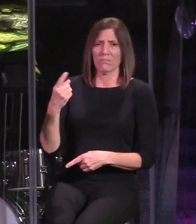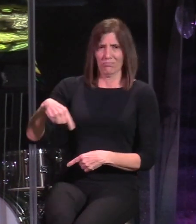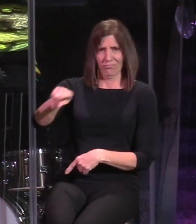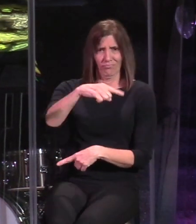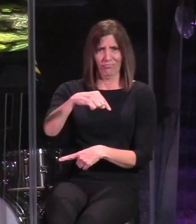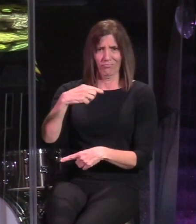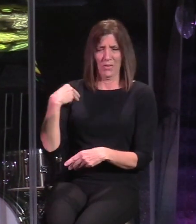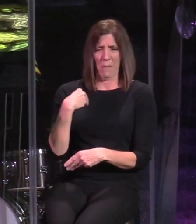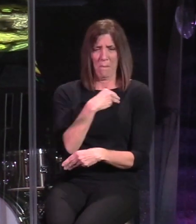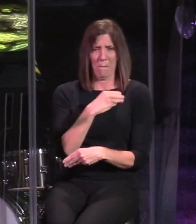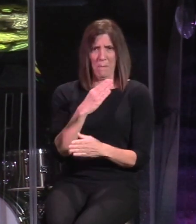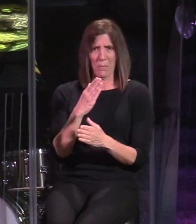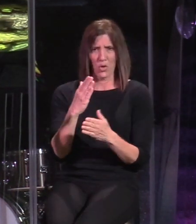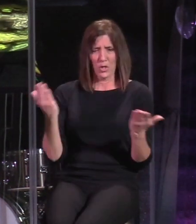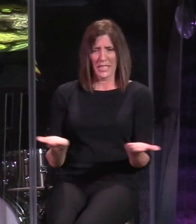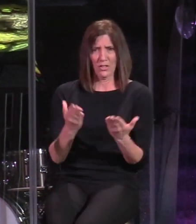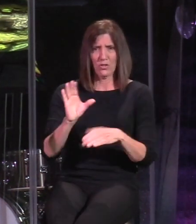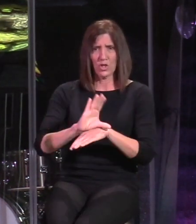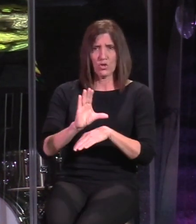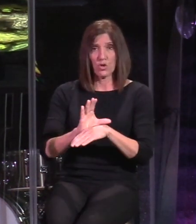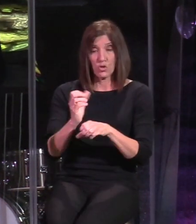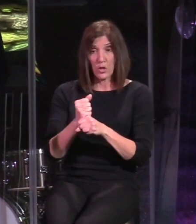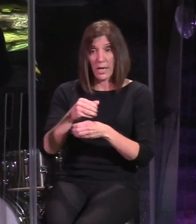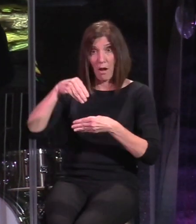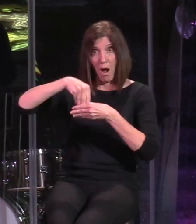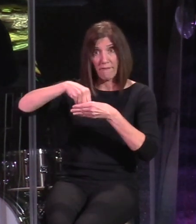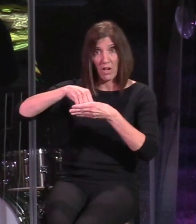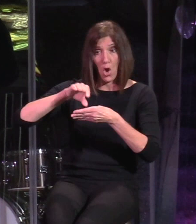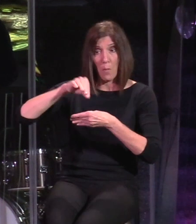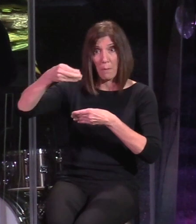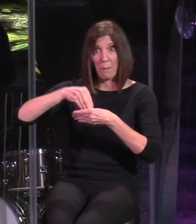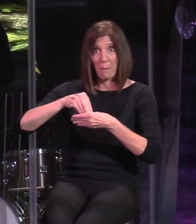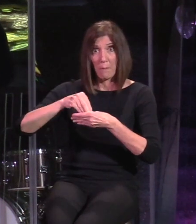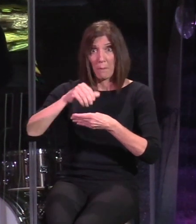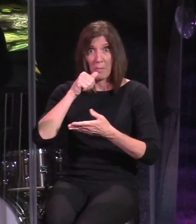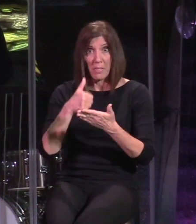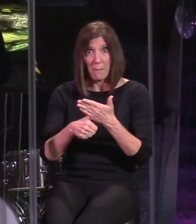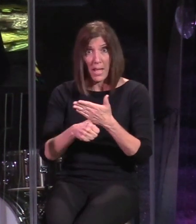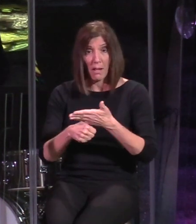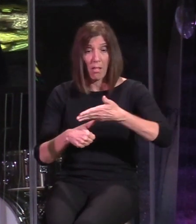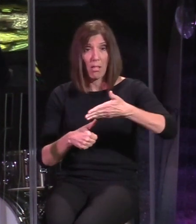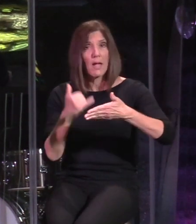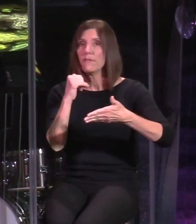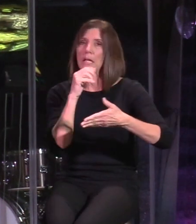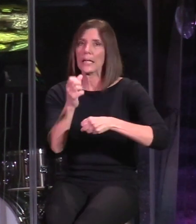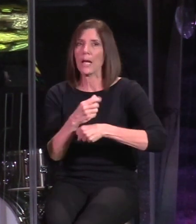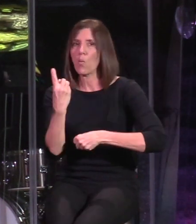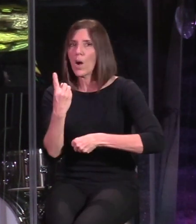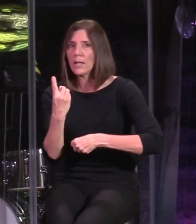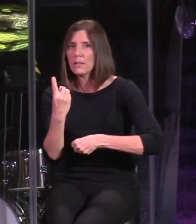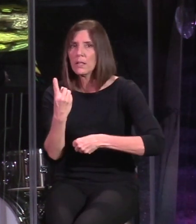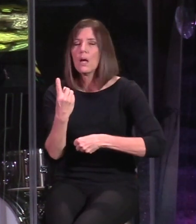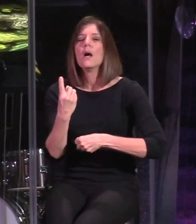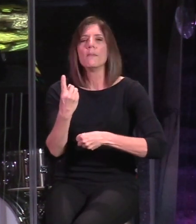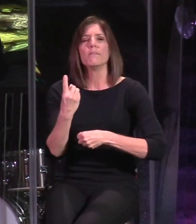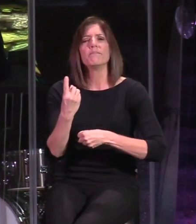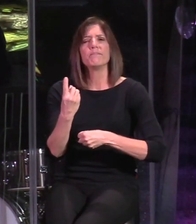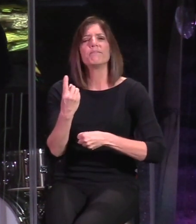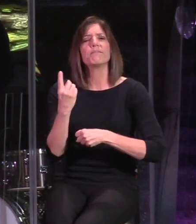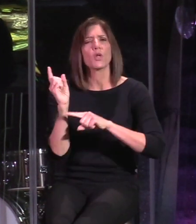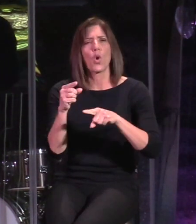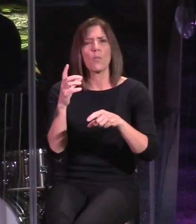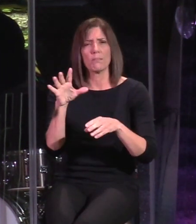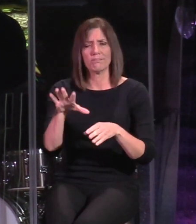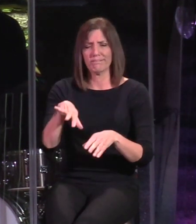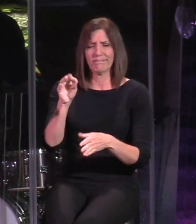you received an envelope in the mail this week, and if so, please go get that right now. And if you did not get an envelope, I would encourage you to go get a blank